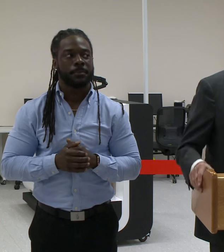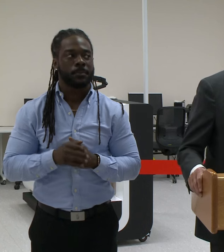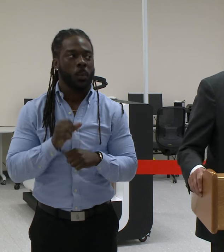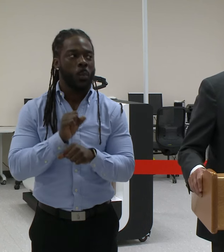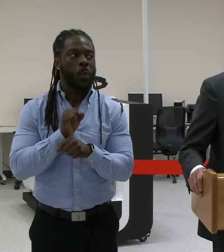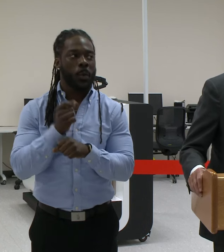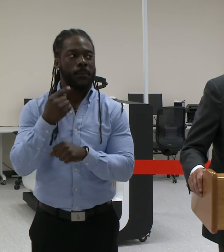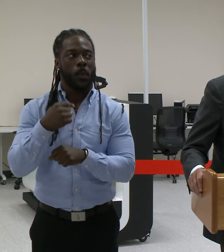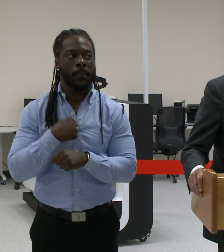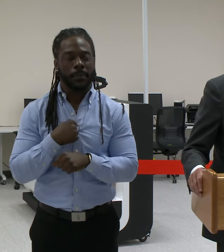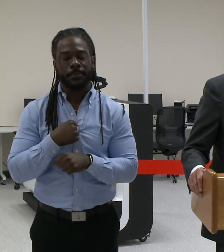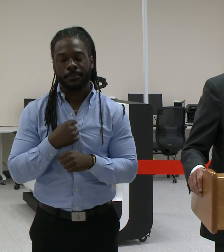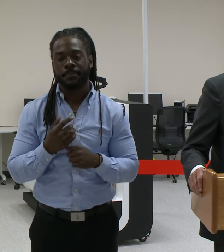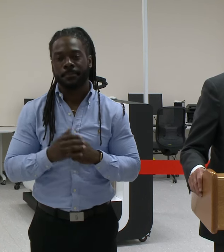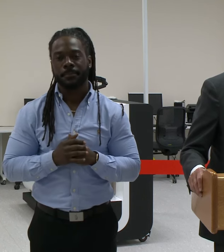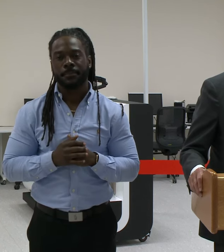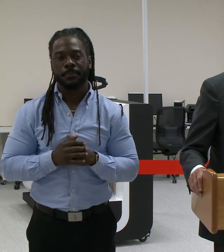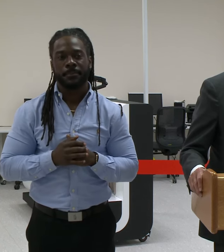for me,